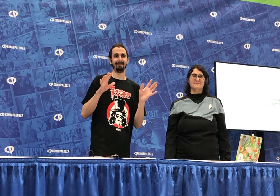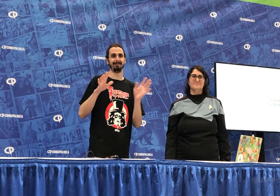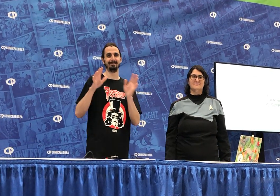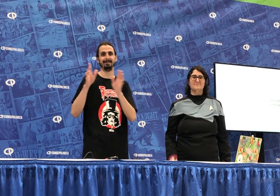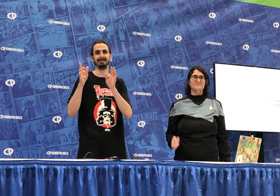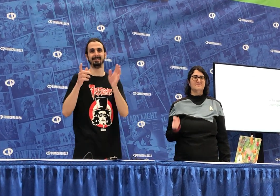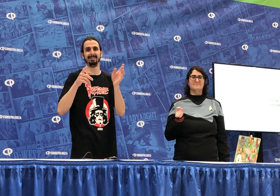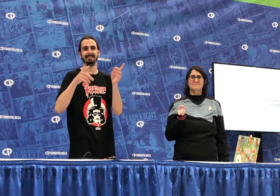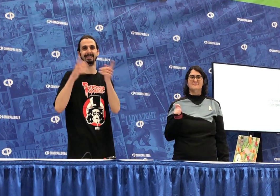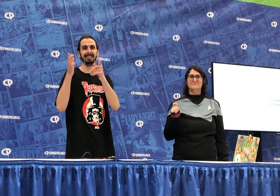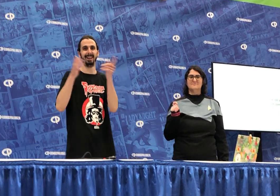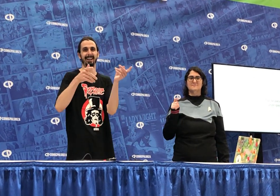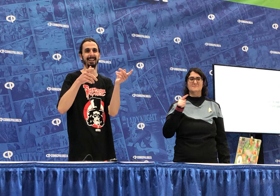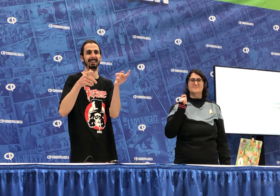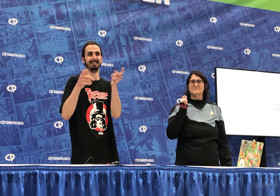That's good. What else?